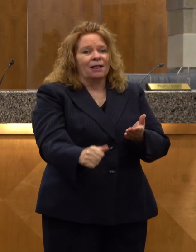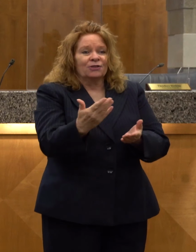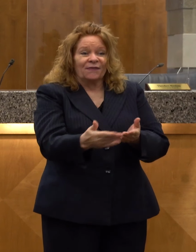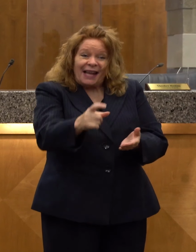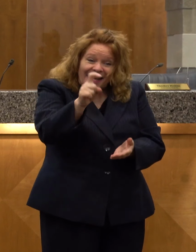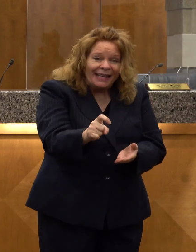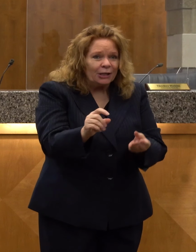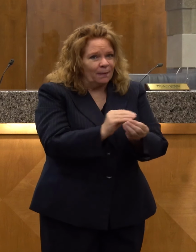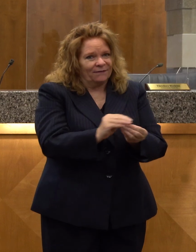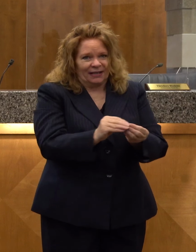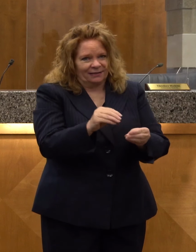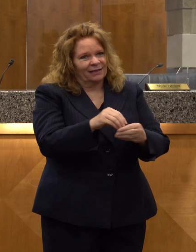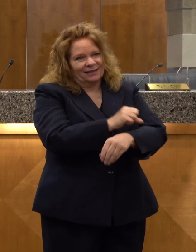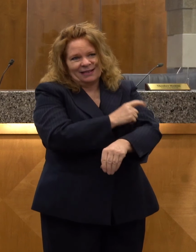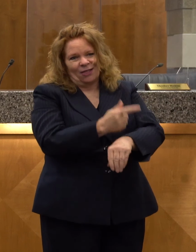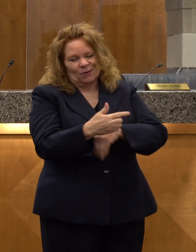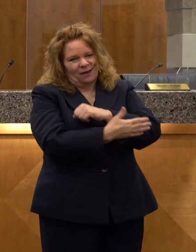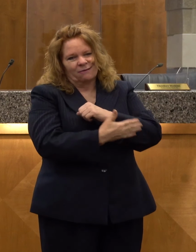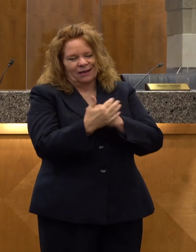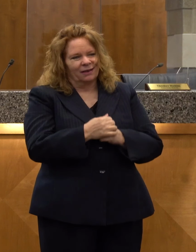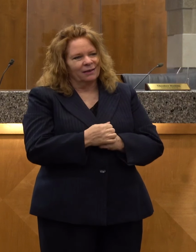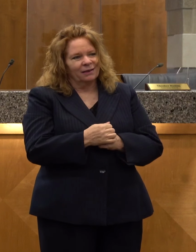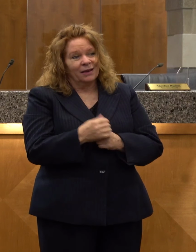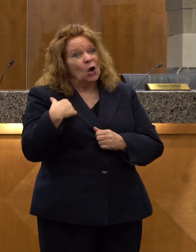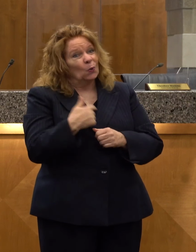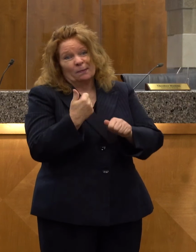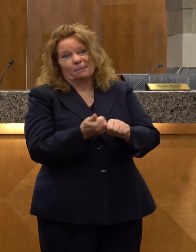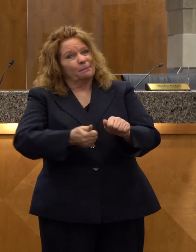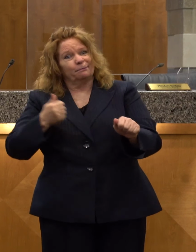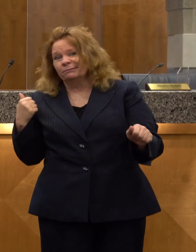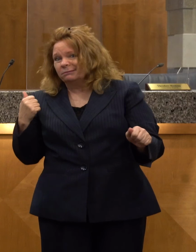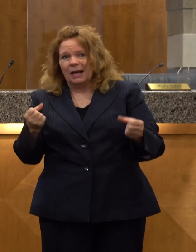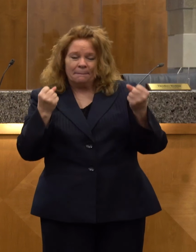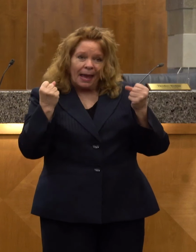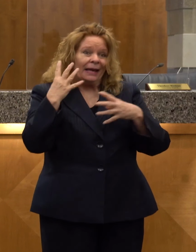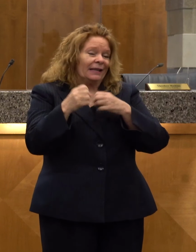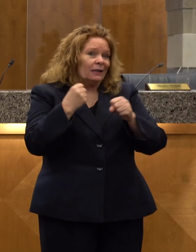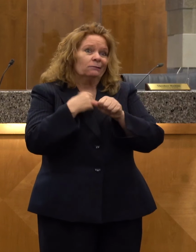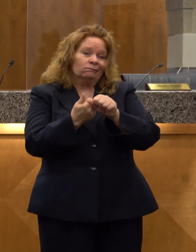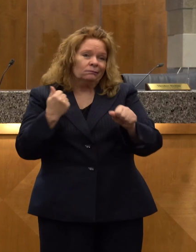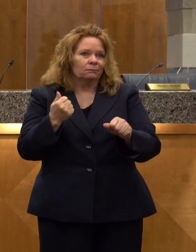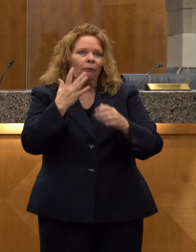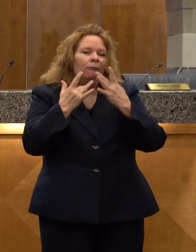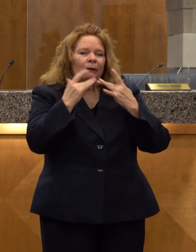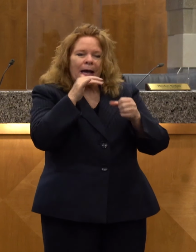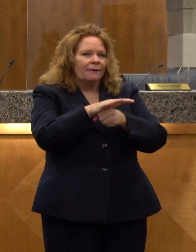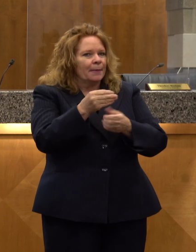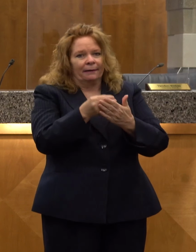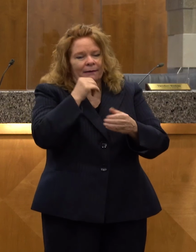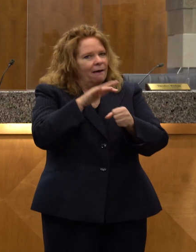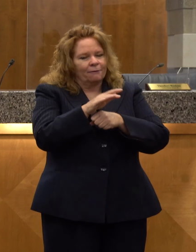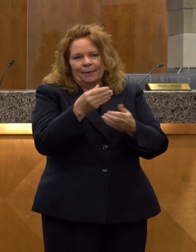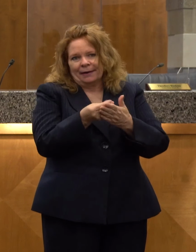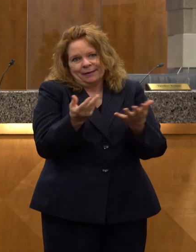County, and we've been backlogged for years and years and years because of money. We just don't have enough